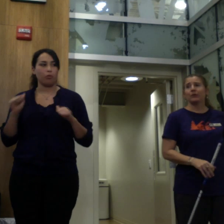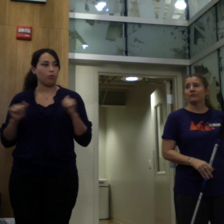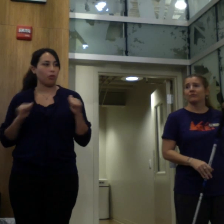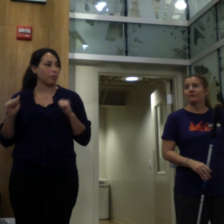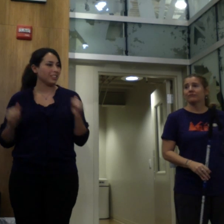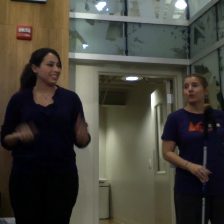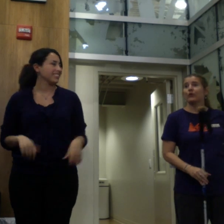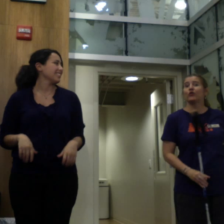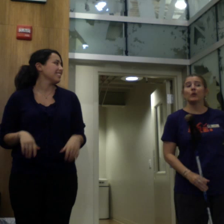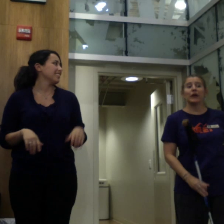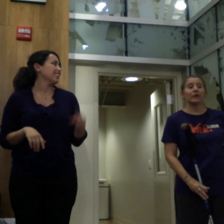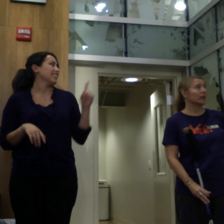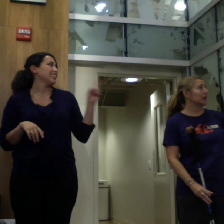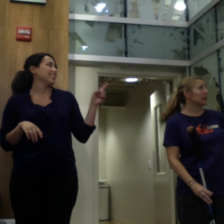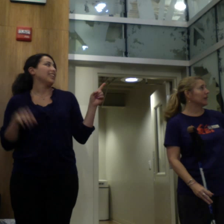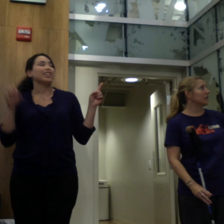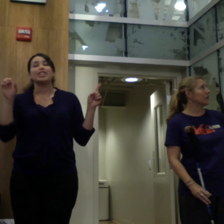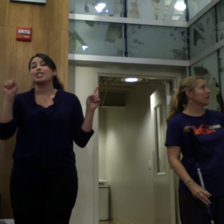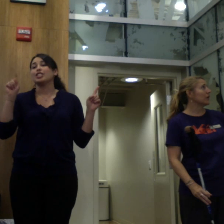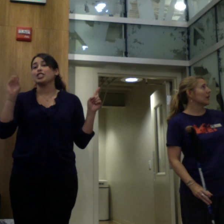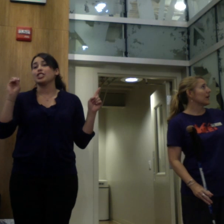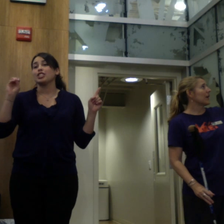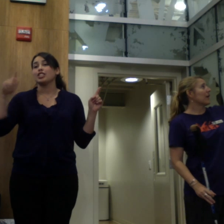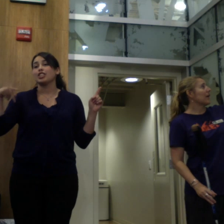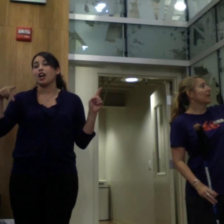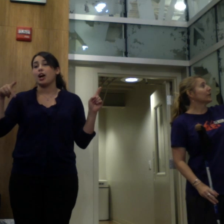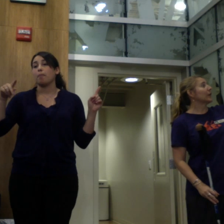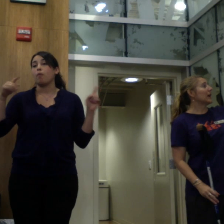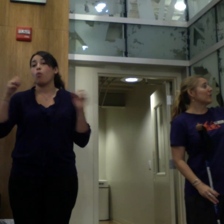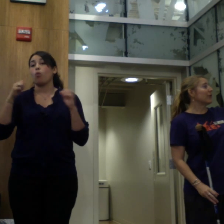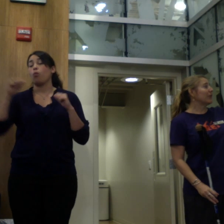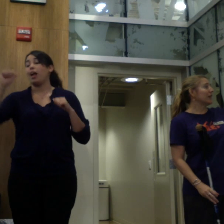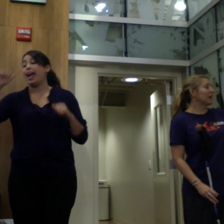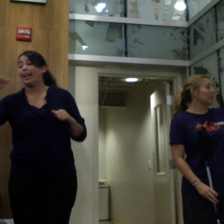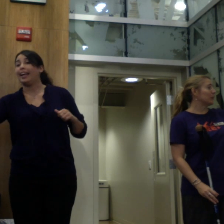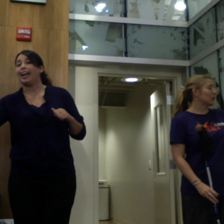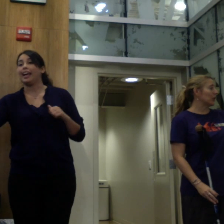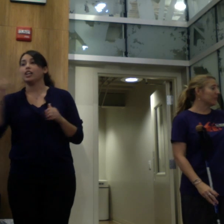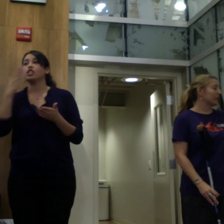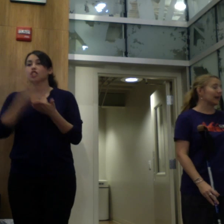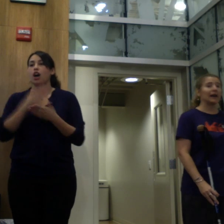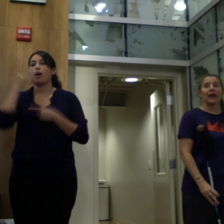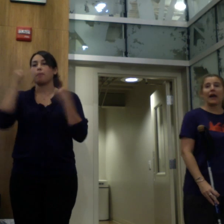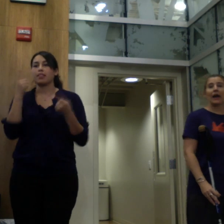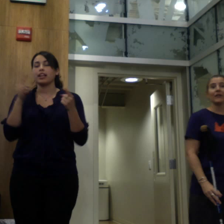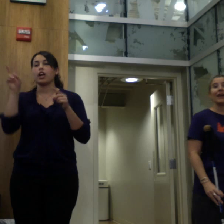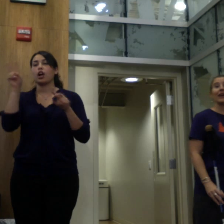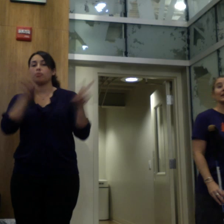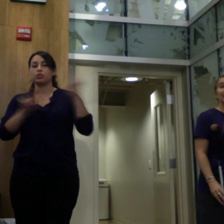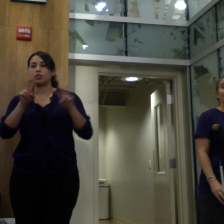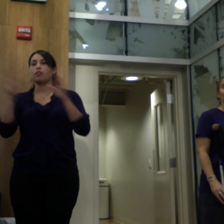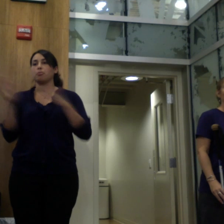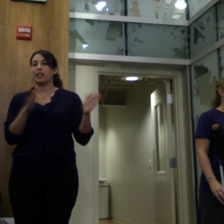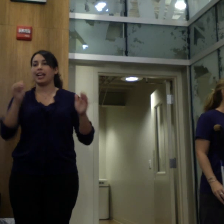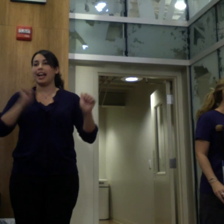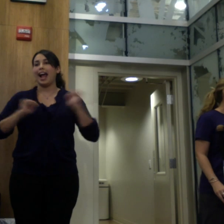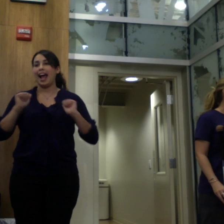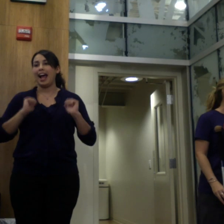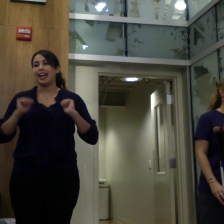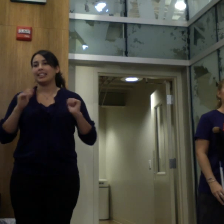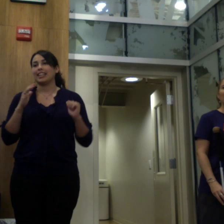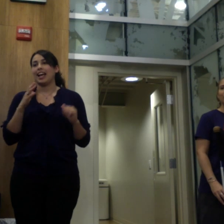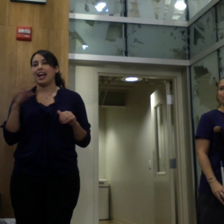Stop, with 2 A's on the end. Stop, think, observe, plan, act, and adapt.